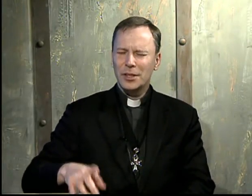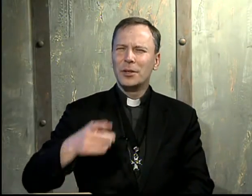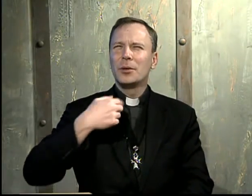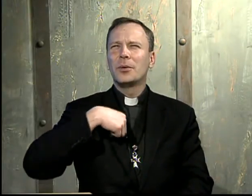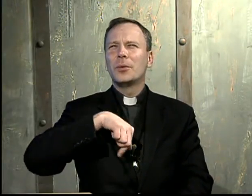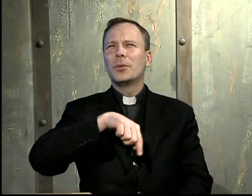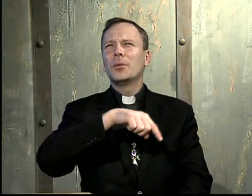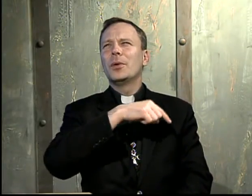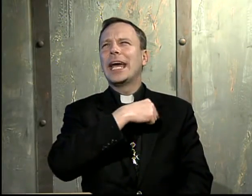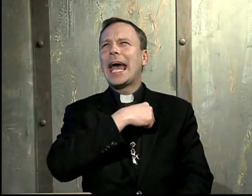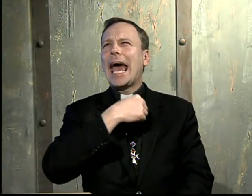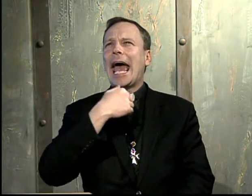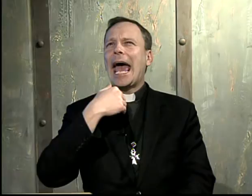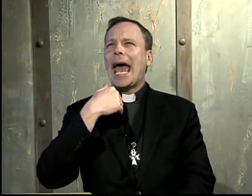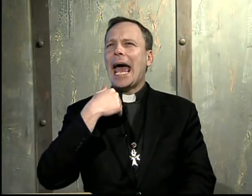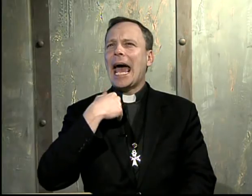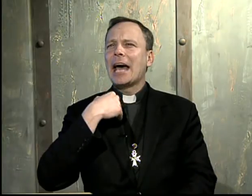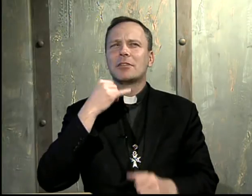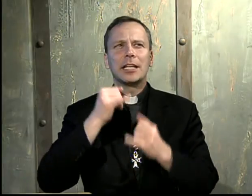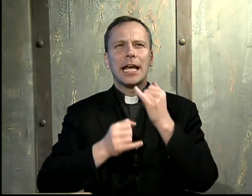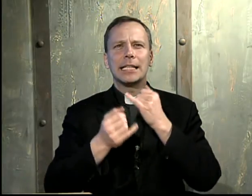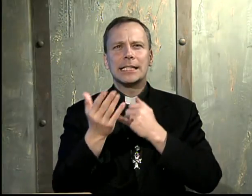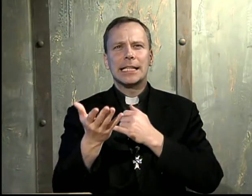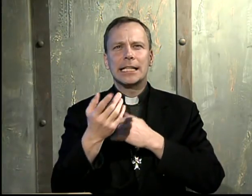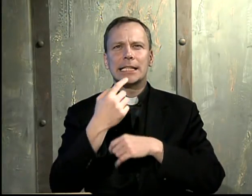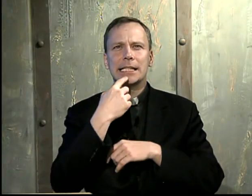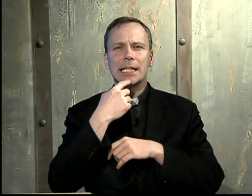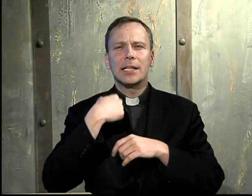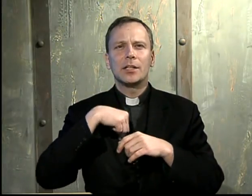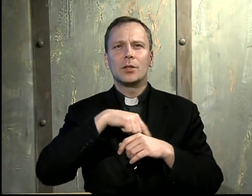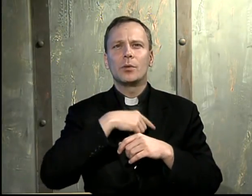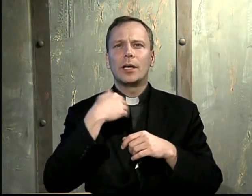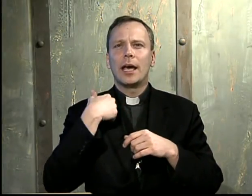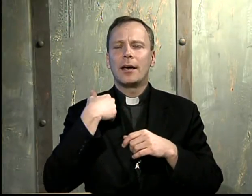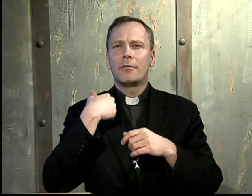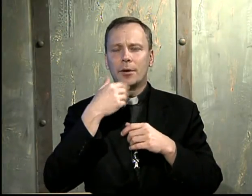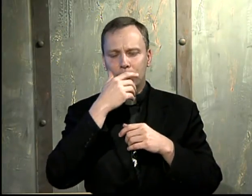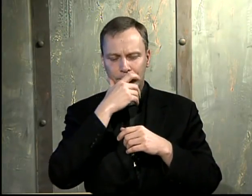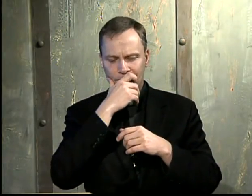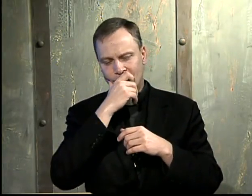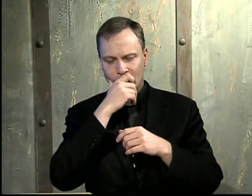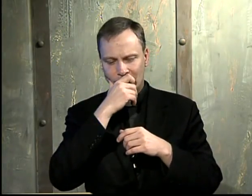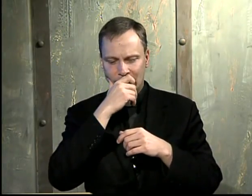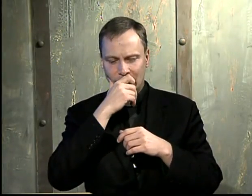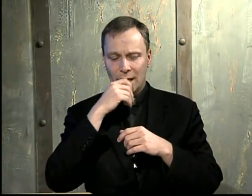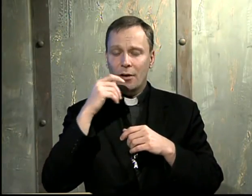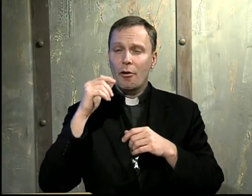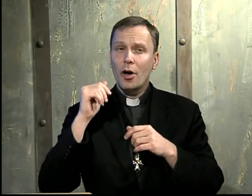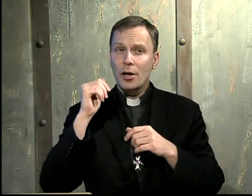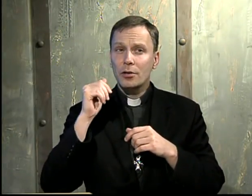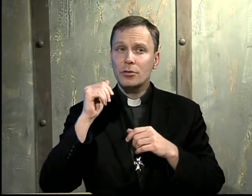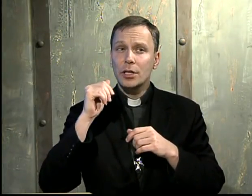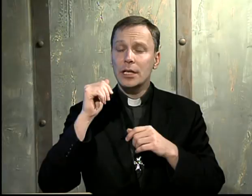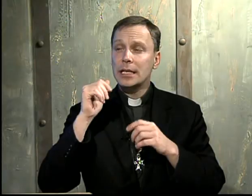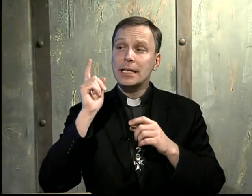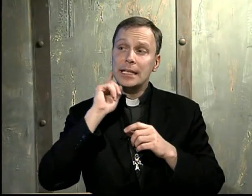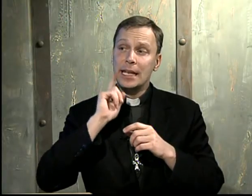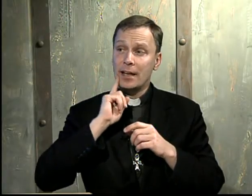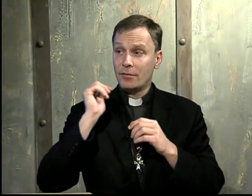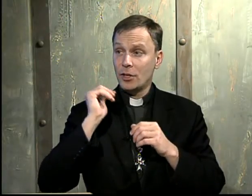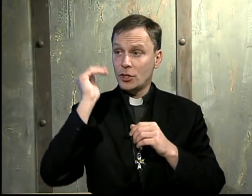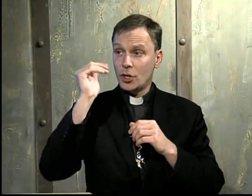masses. And we also have interpreters working with us, developing our needs in that sense.